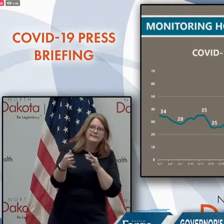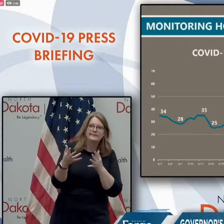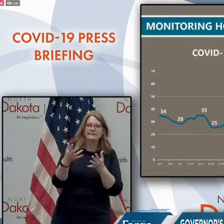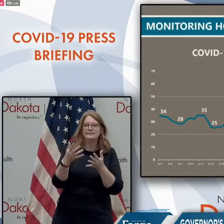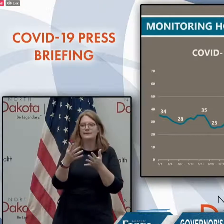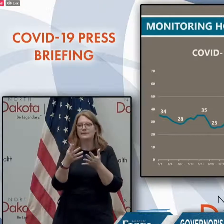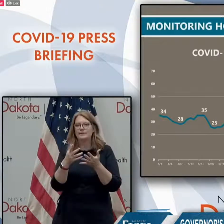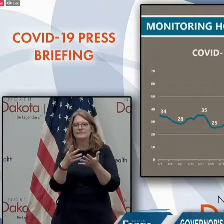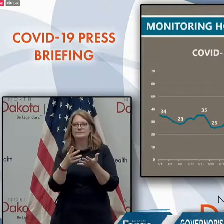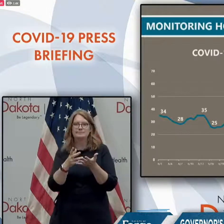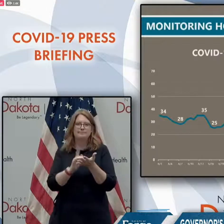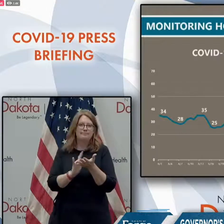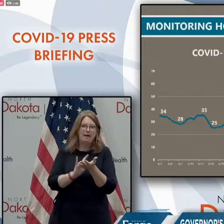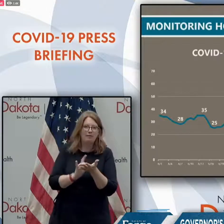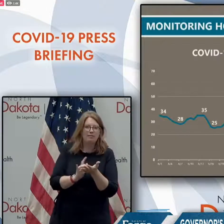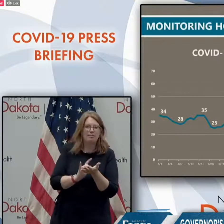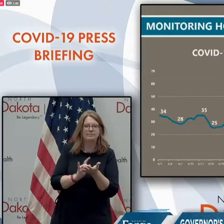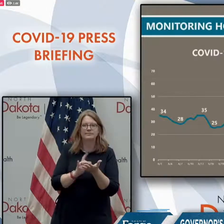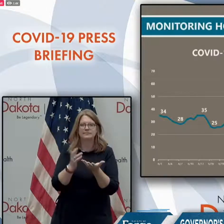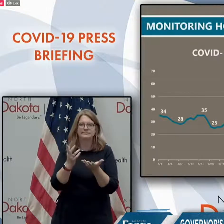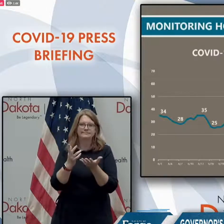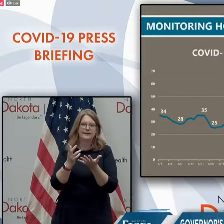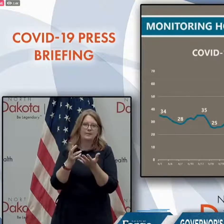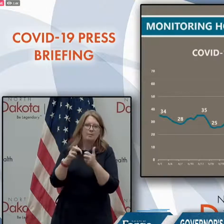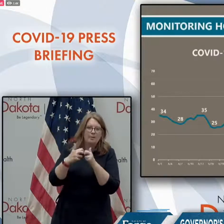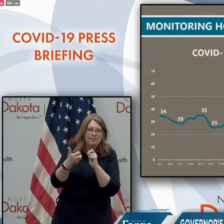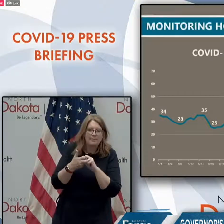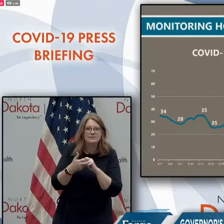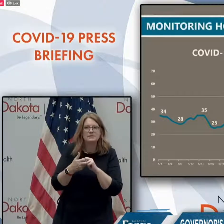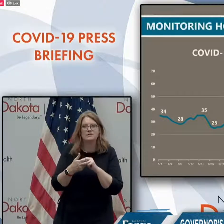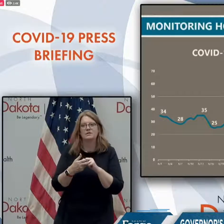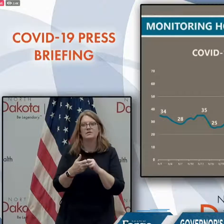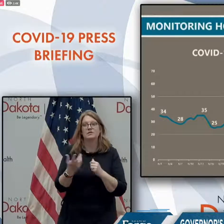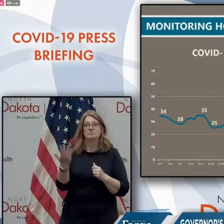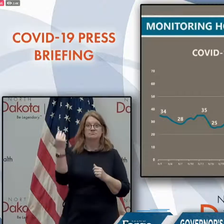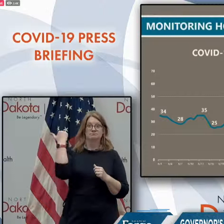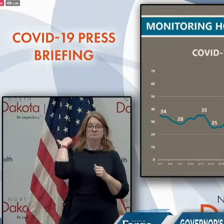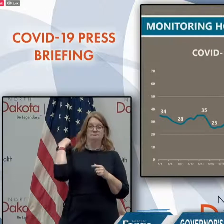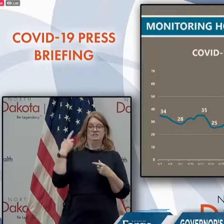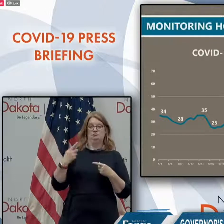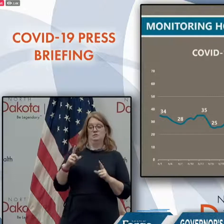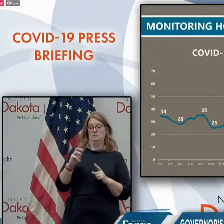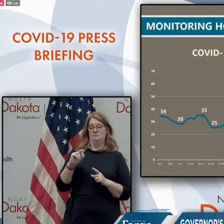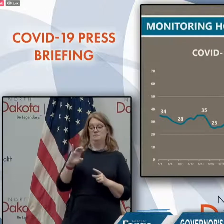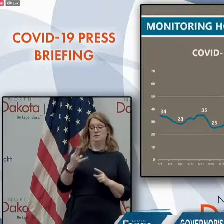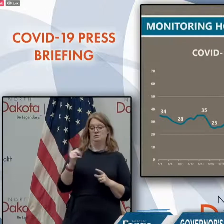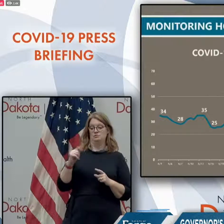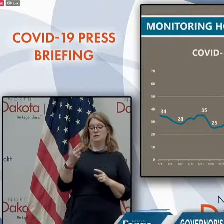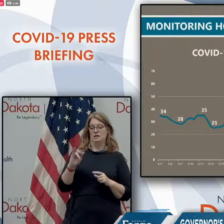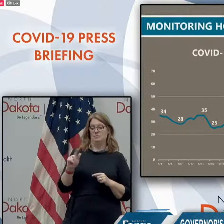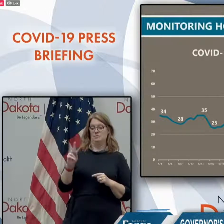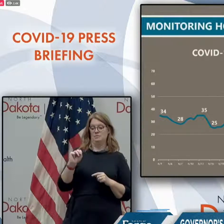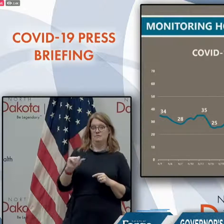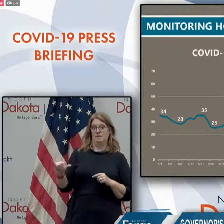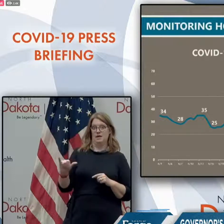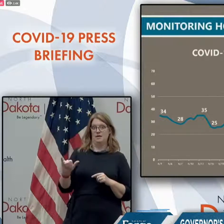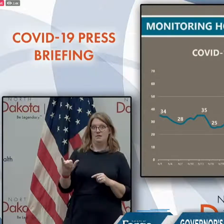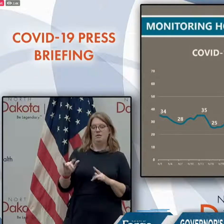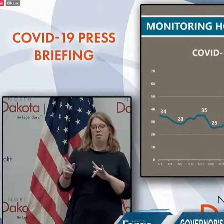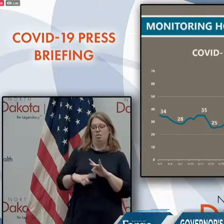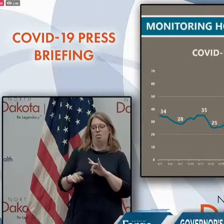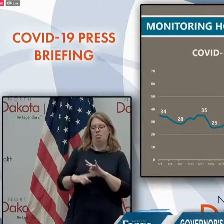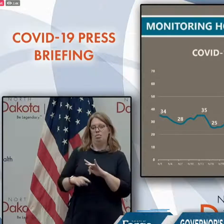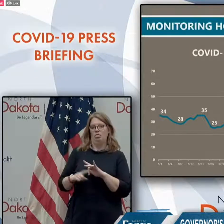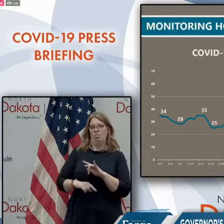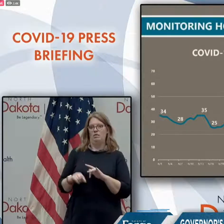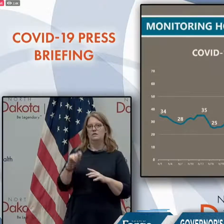seeking medical assistance related to things that might have been skipped back during March, April, or May. So there is some